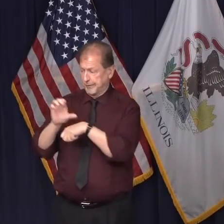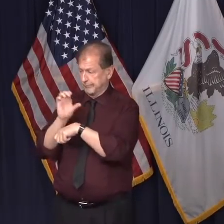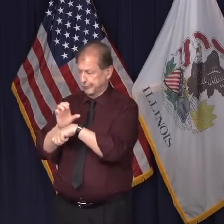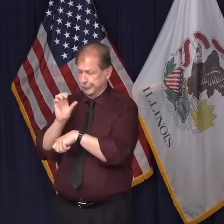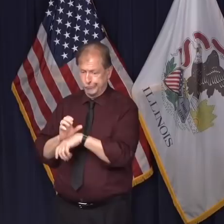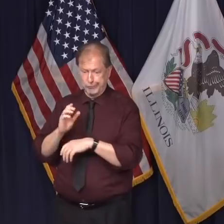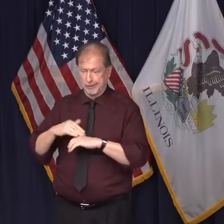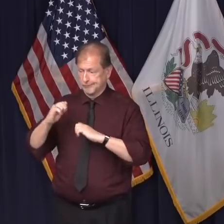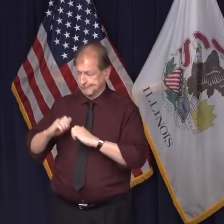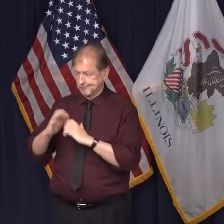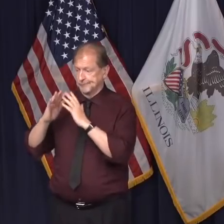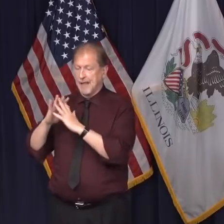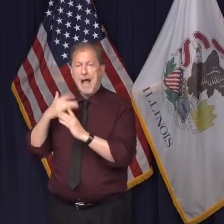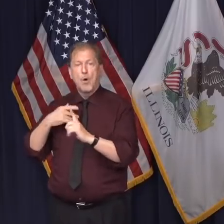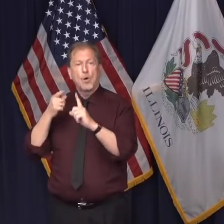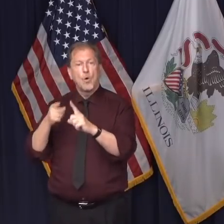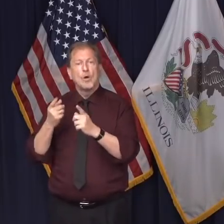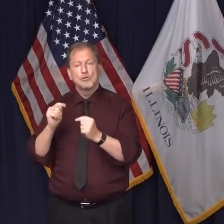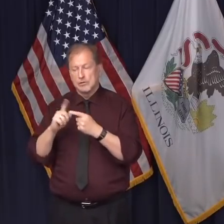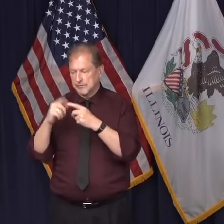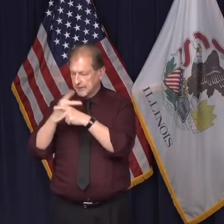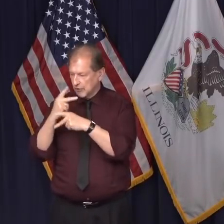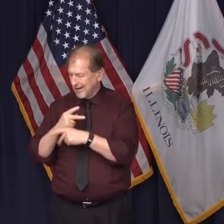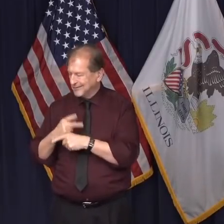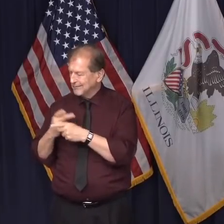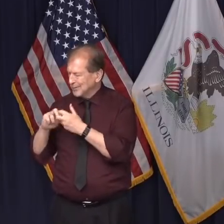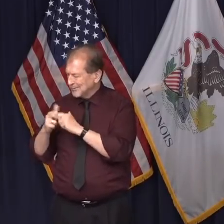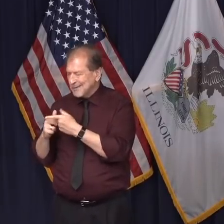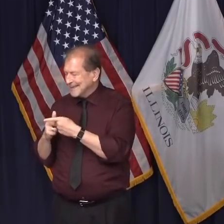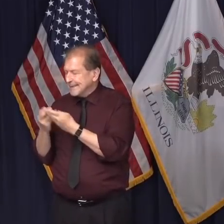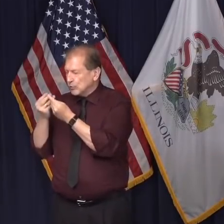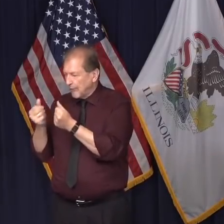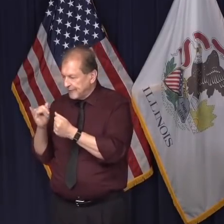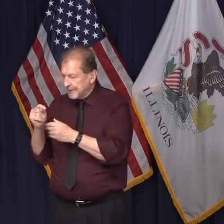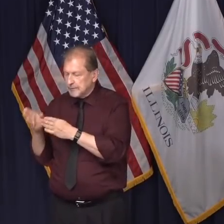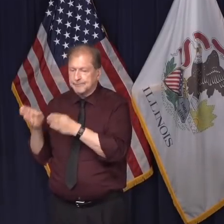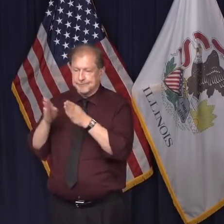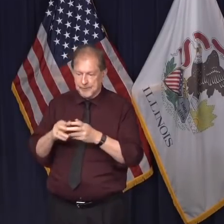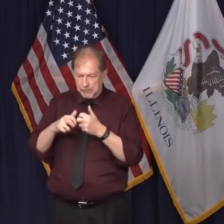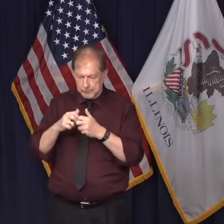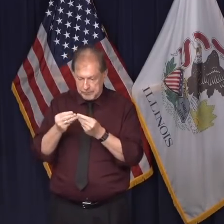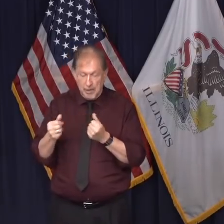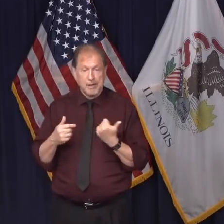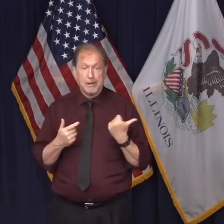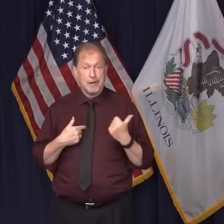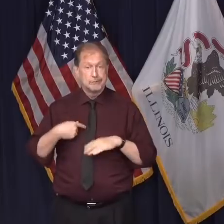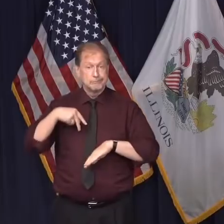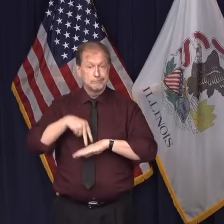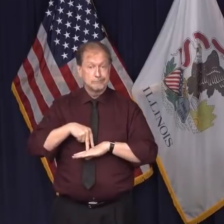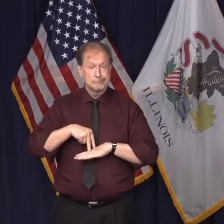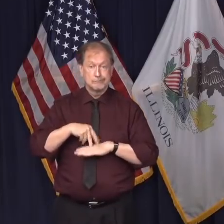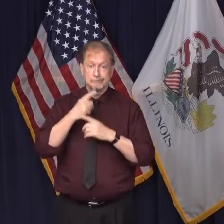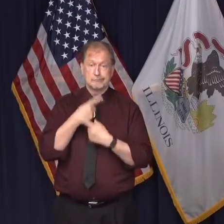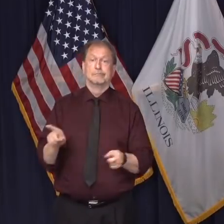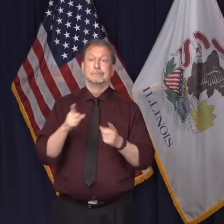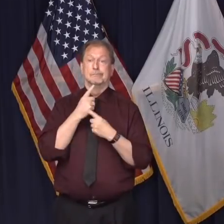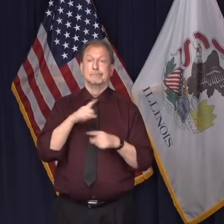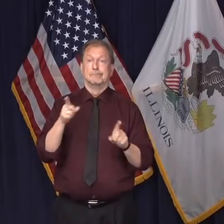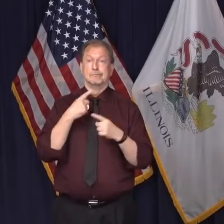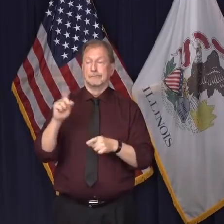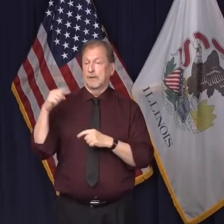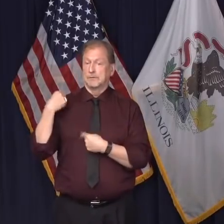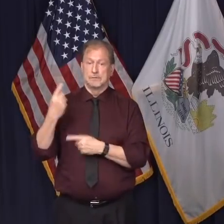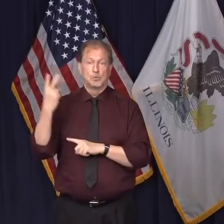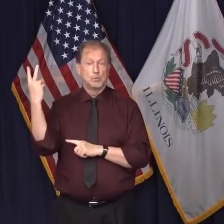their goal is to figure out what didn't work right, I have stood here I don't know how many times over the last 2+ months